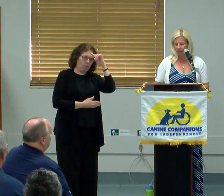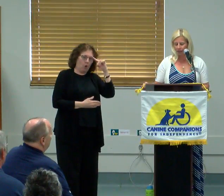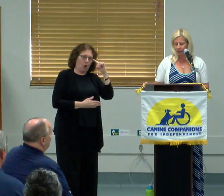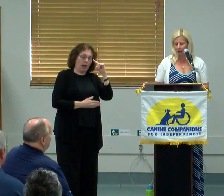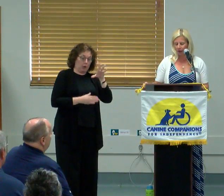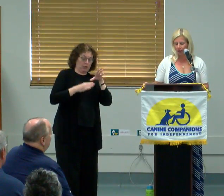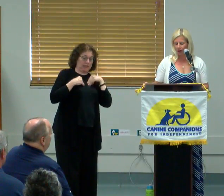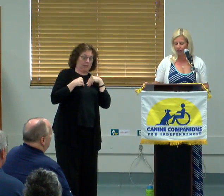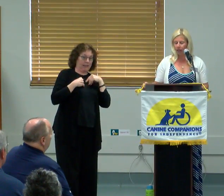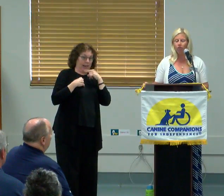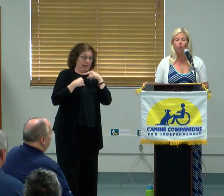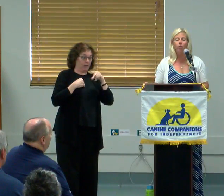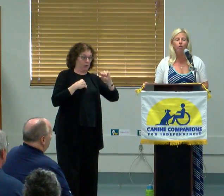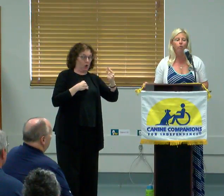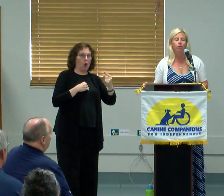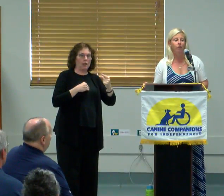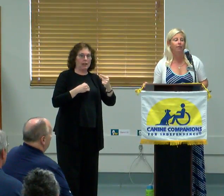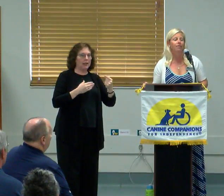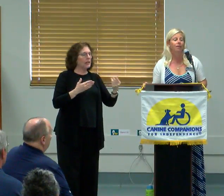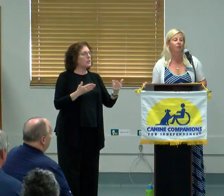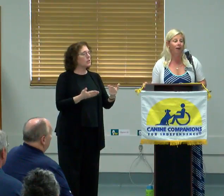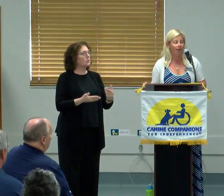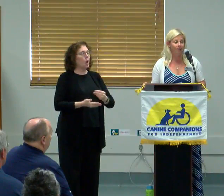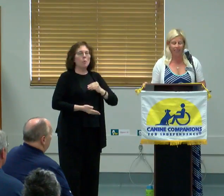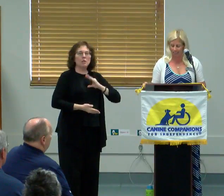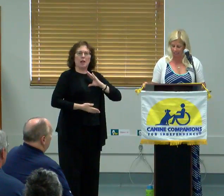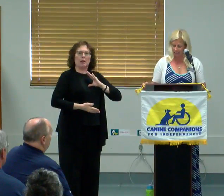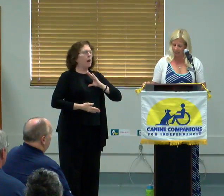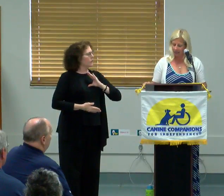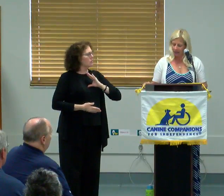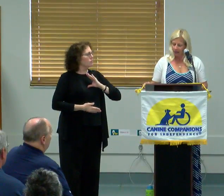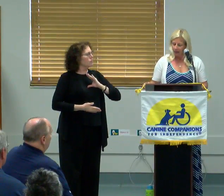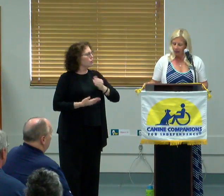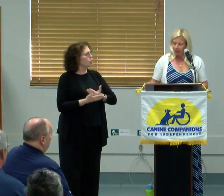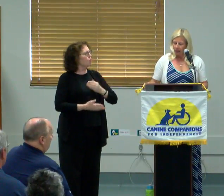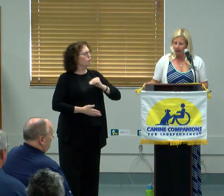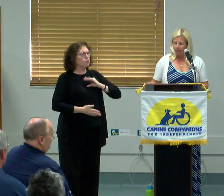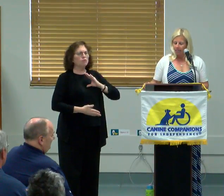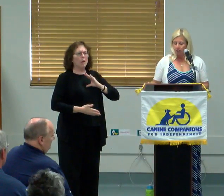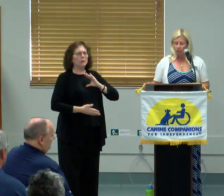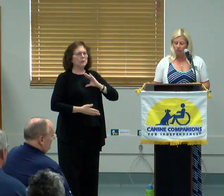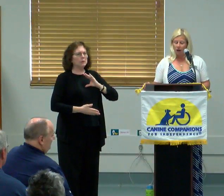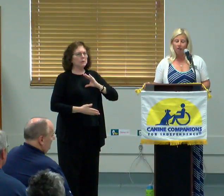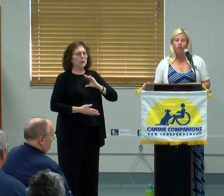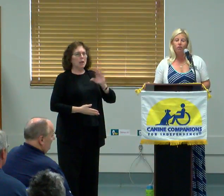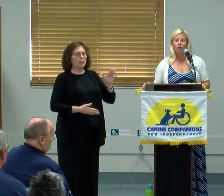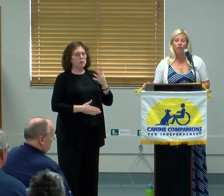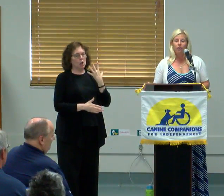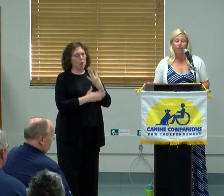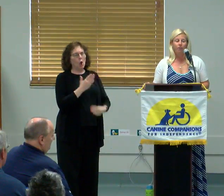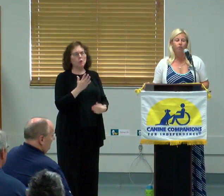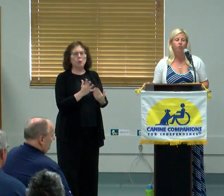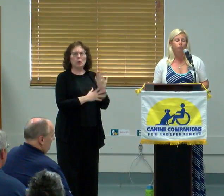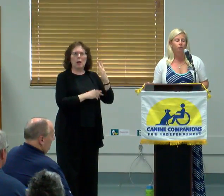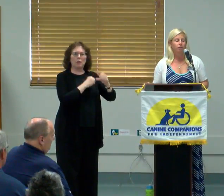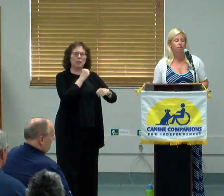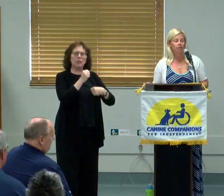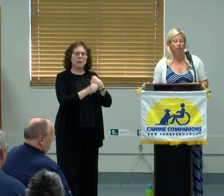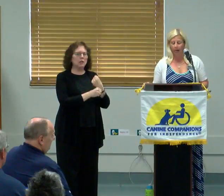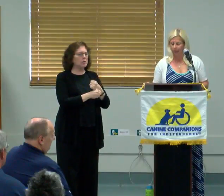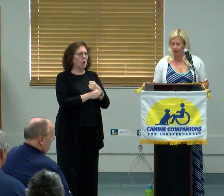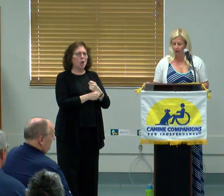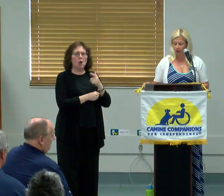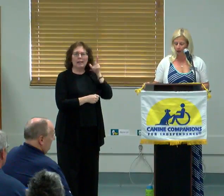in receiving a hearing dog is a renewed sense of confidence that she's lost over the years due